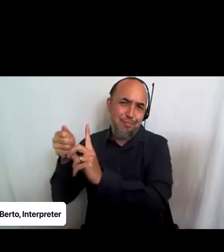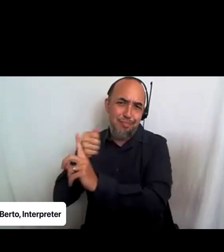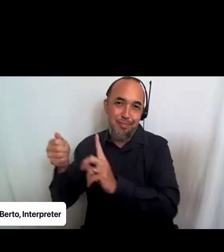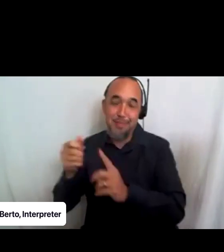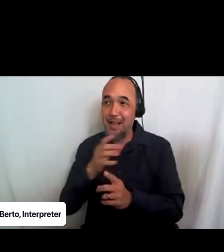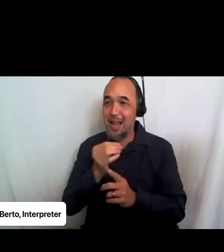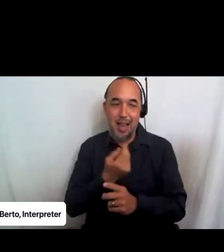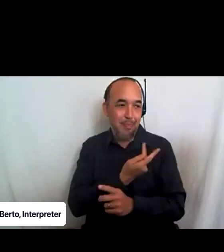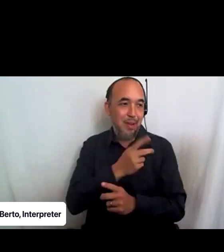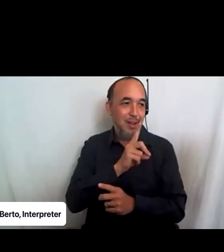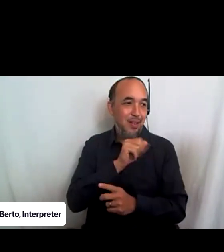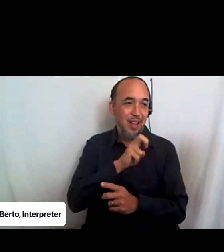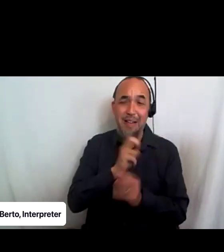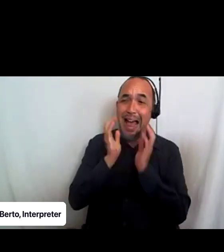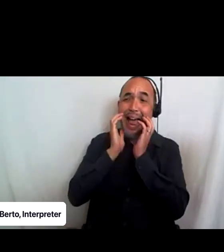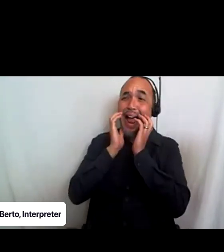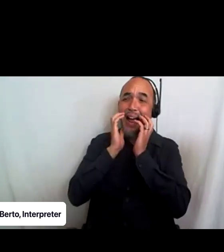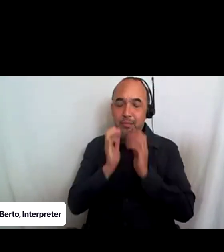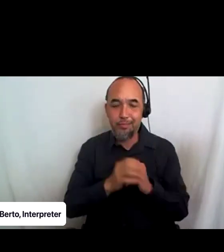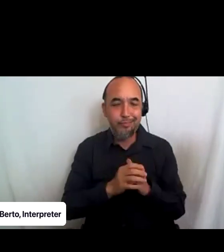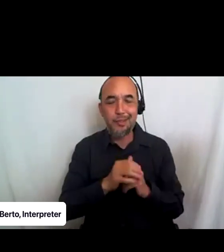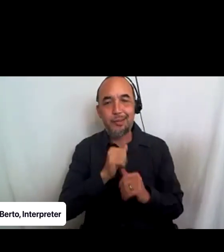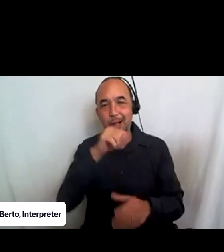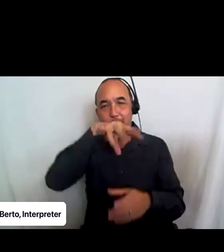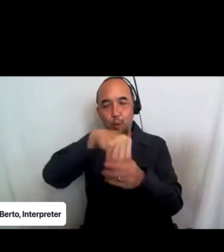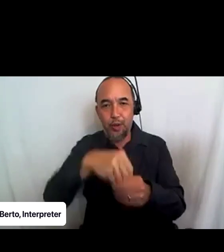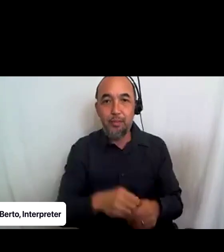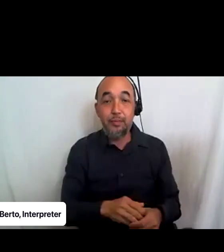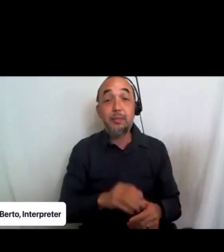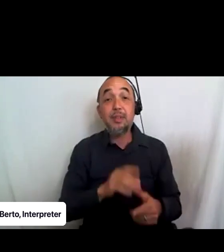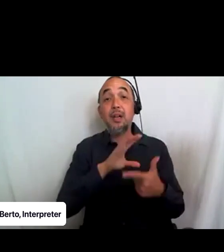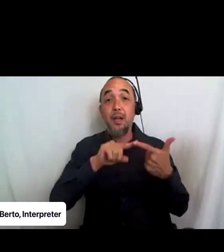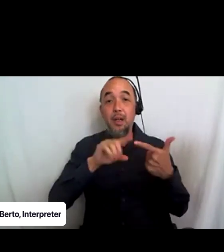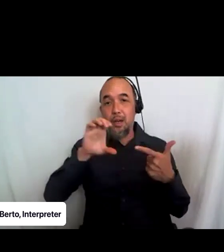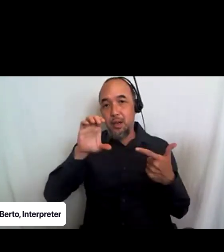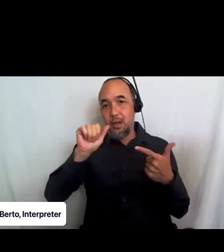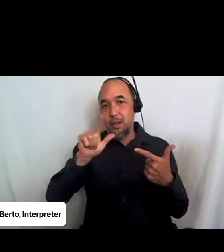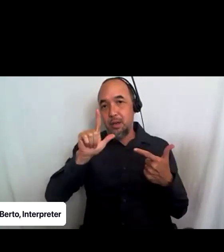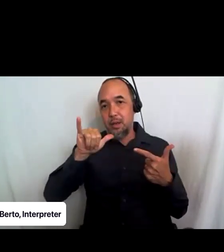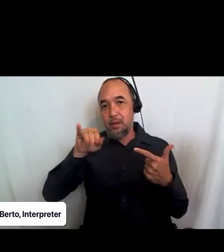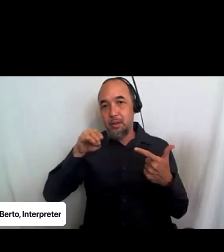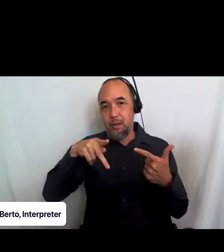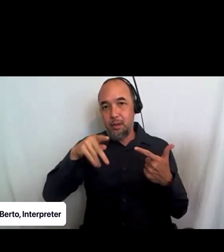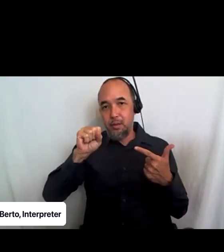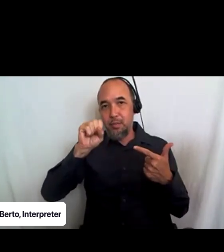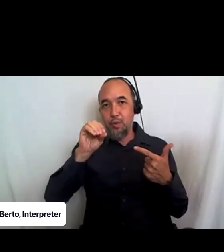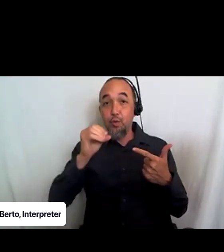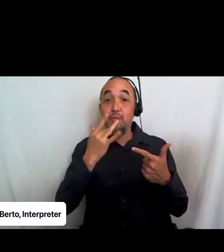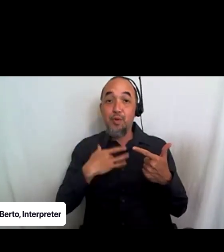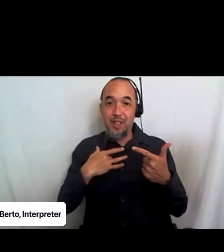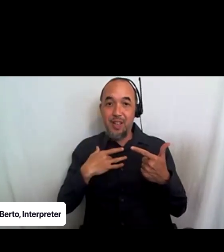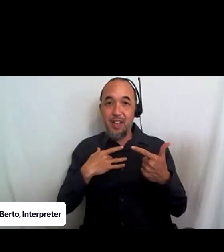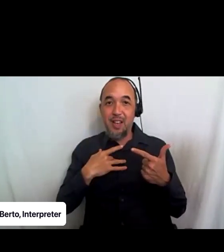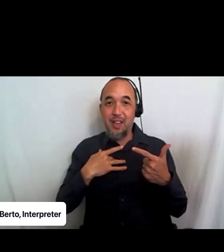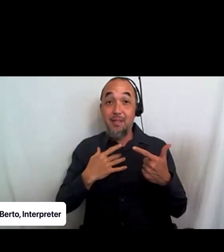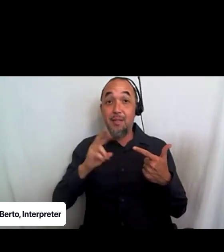in the background. So that didn't make it in. And also Calypso's birthday, Roach goes diving for plums in a bathtub full